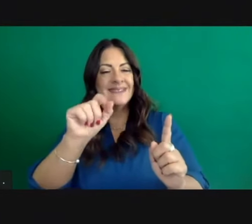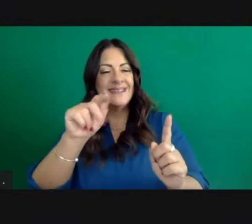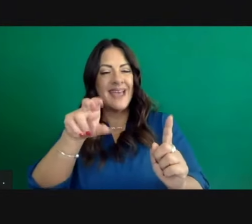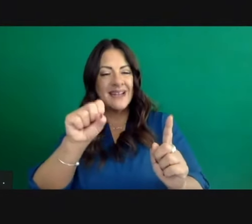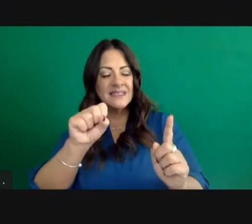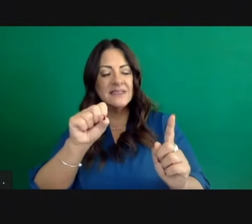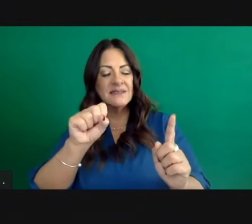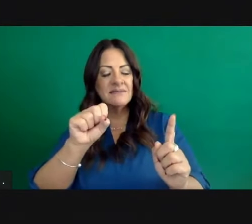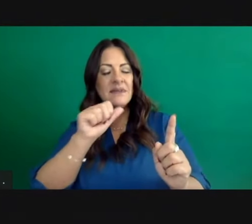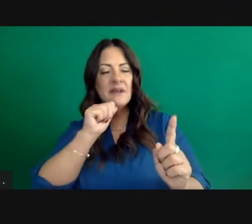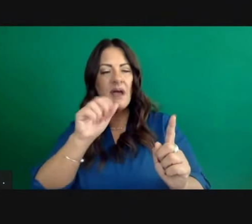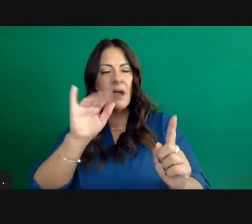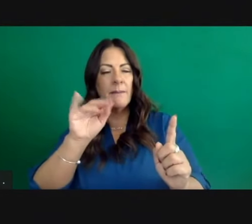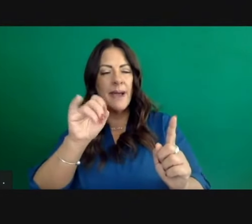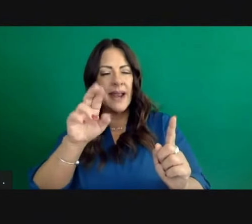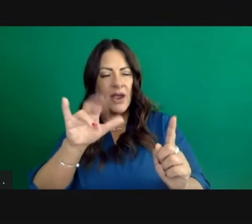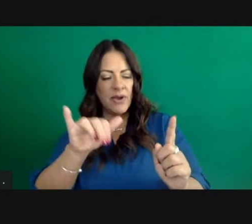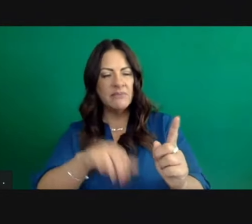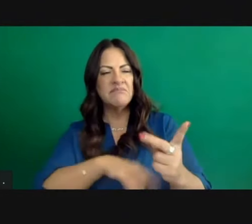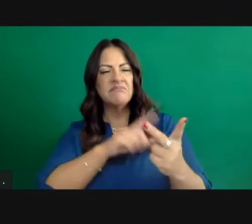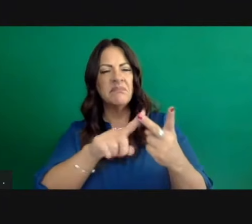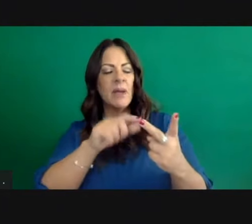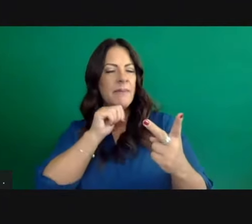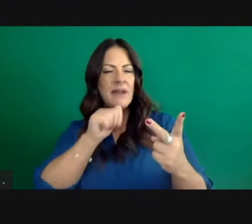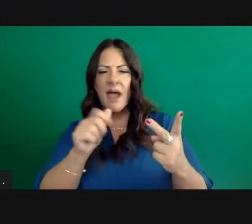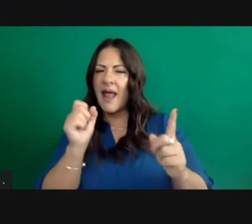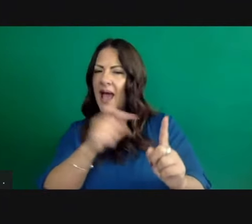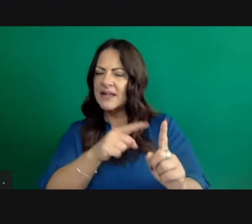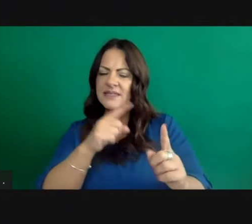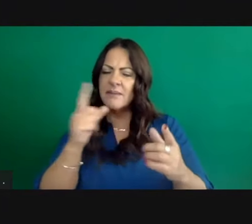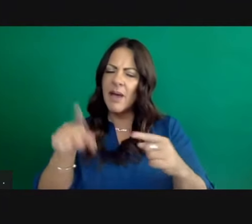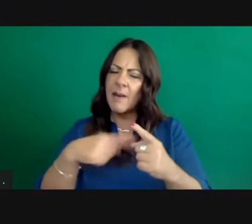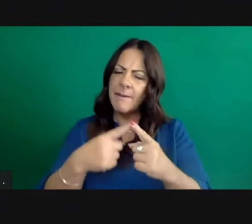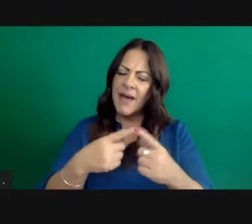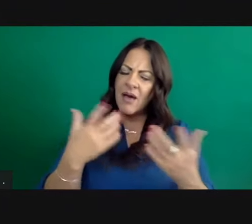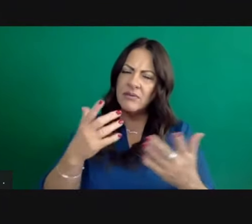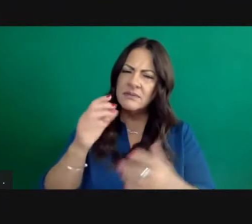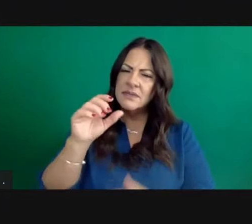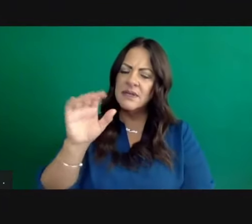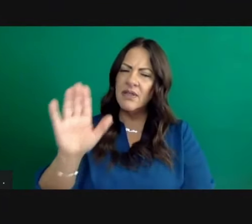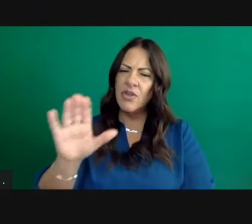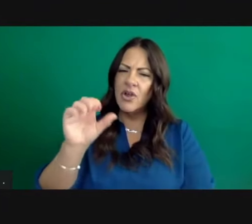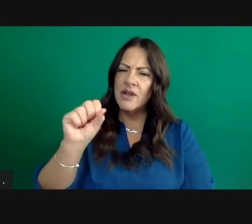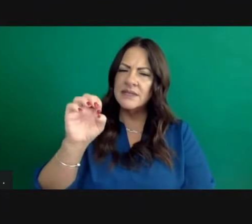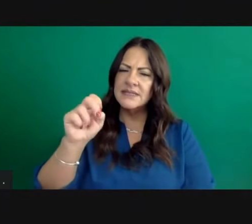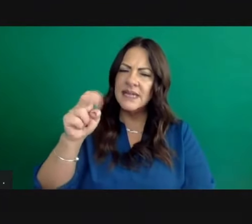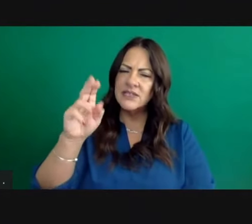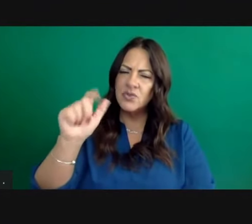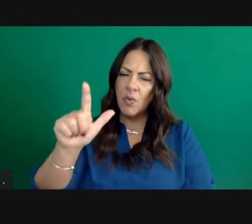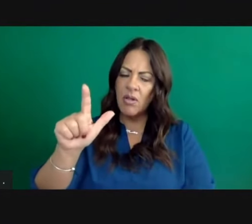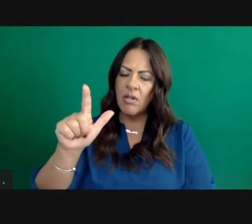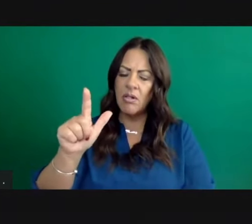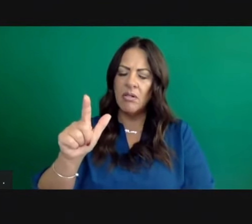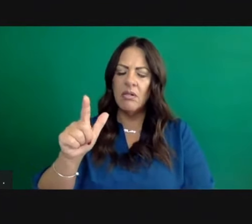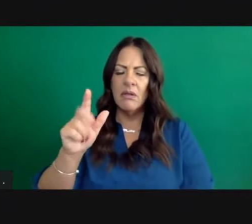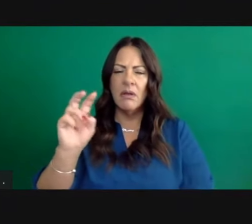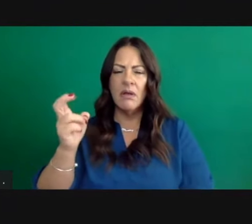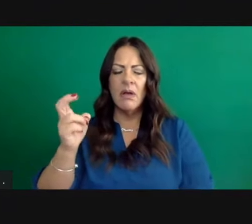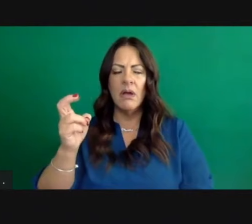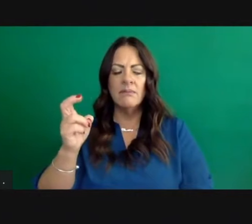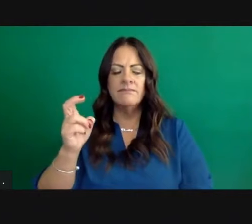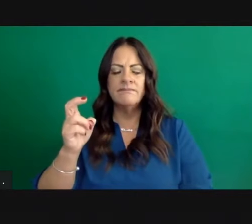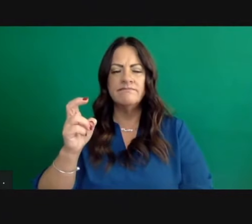ask why this is. Was there a delay in the time for people to be compliant with the order, or what's going on